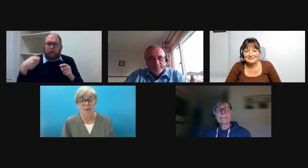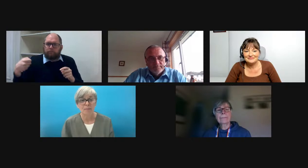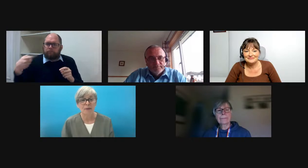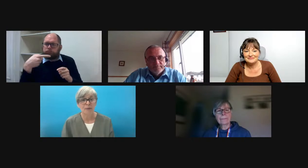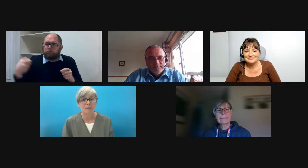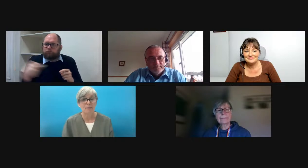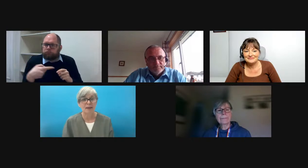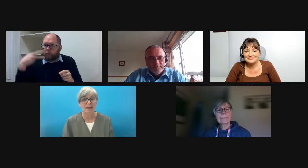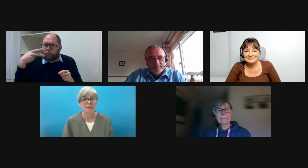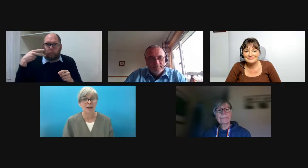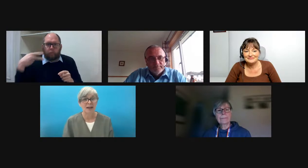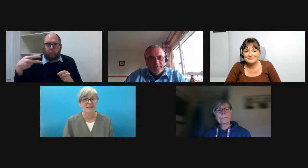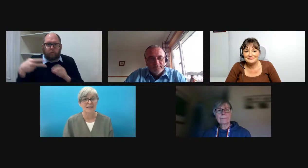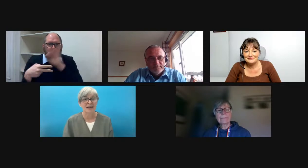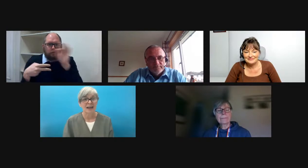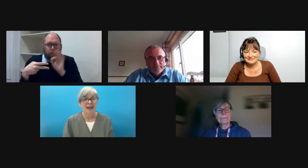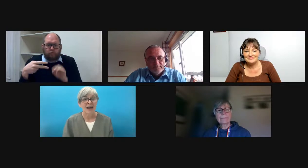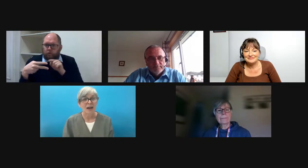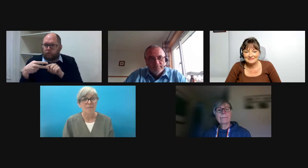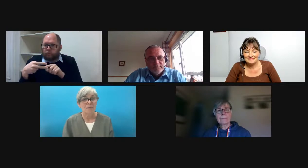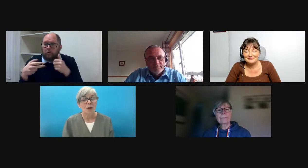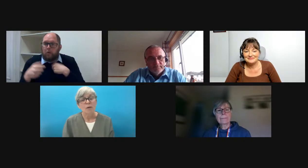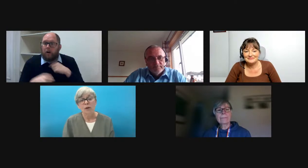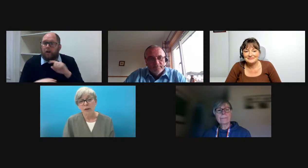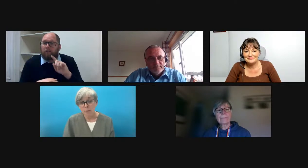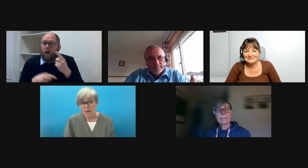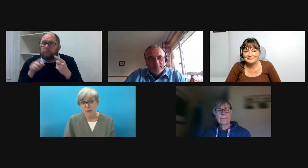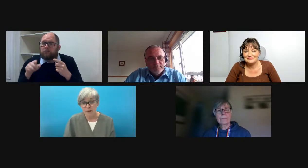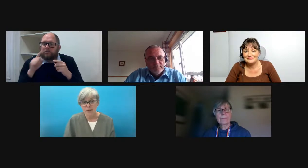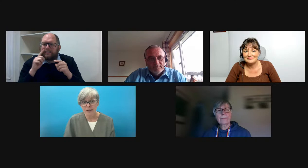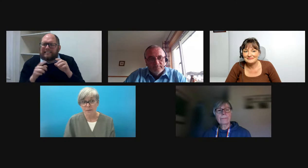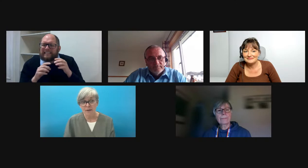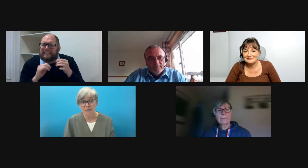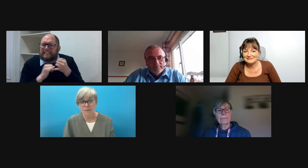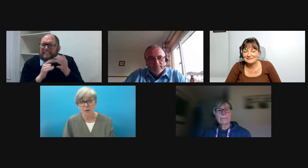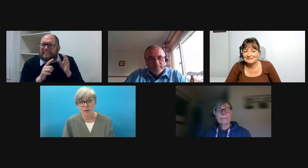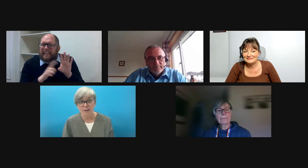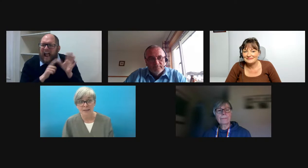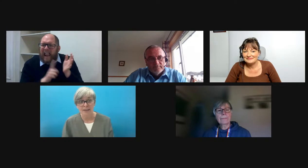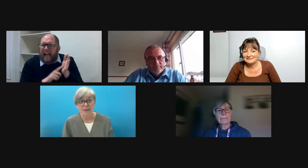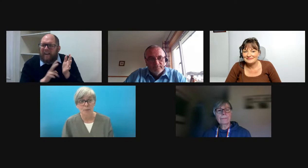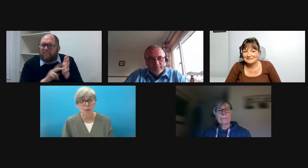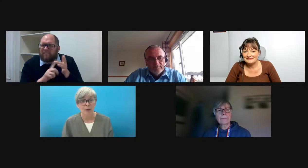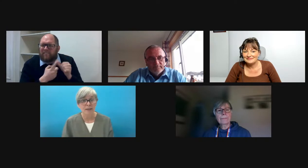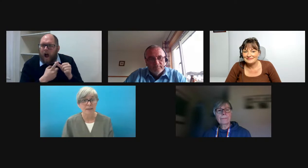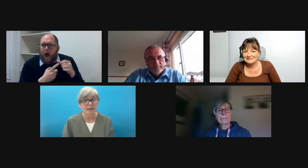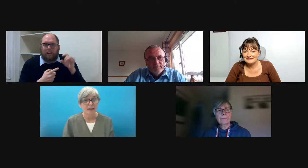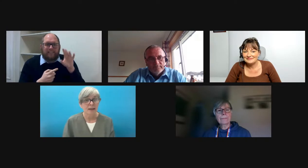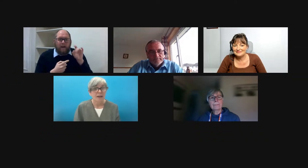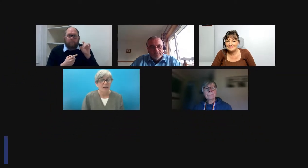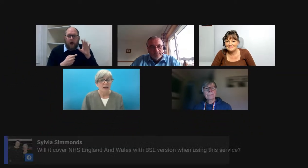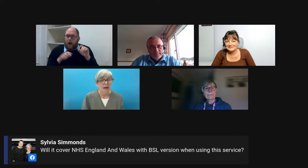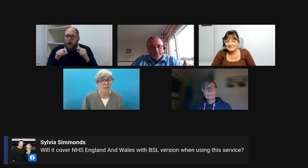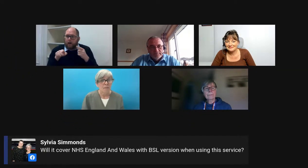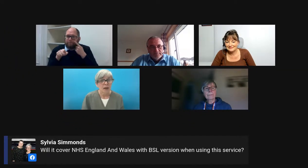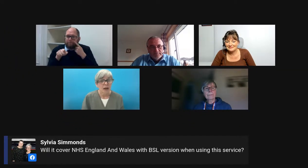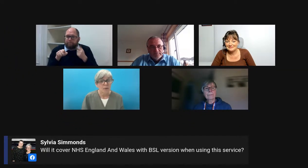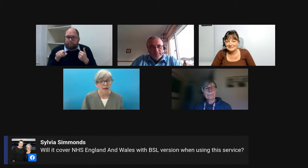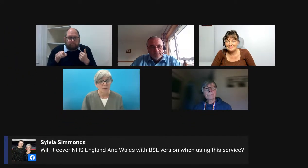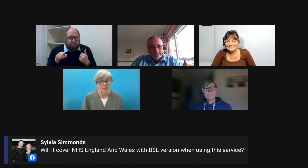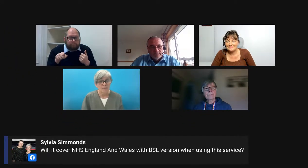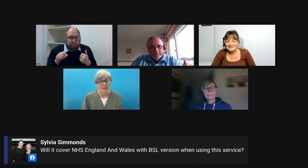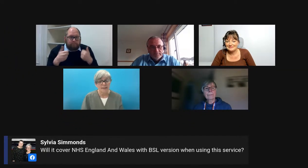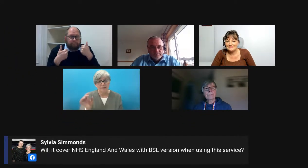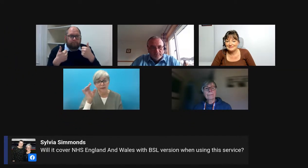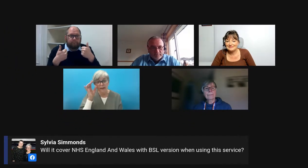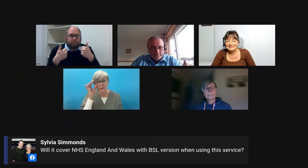to the people making plans. We've got a couple of questions coming in from the audience at this point. We